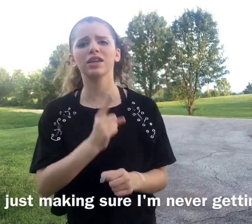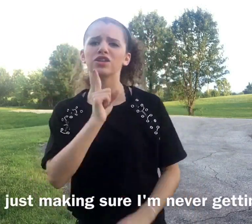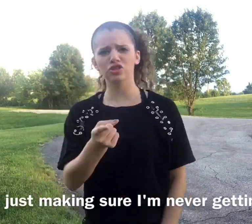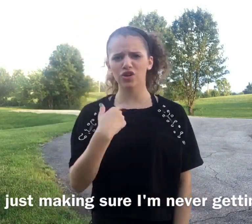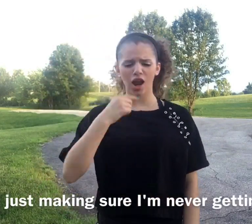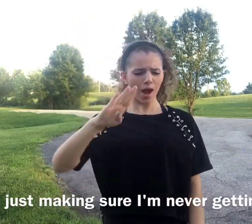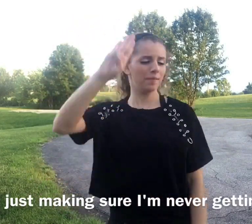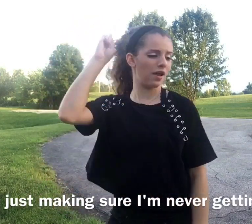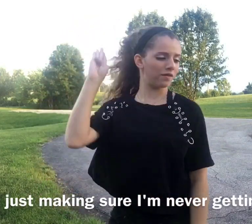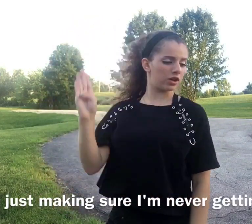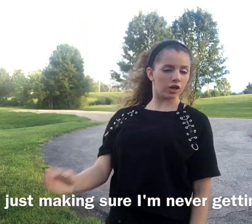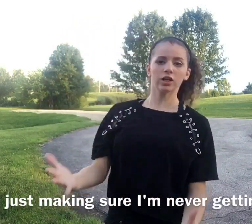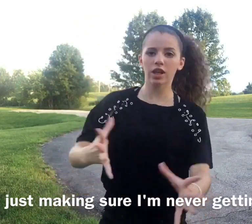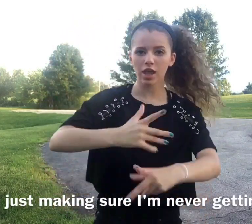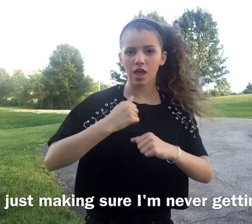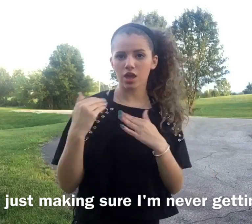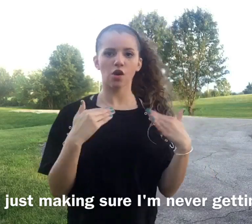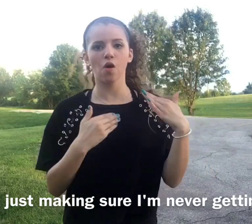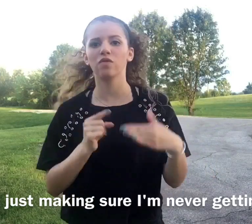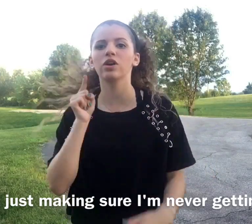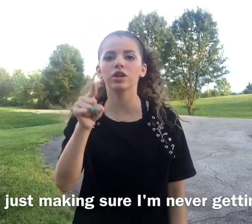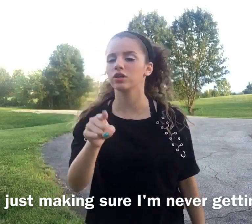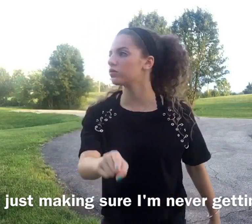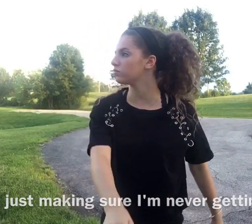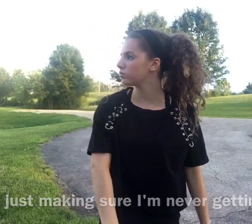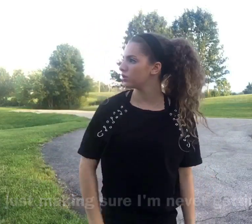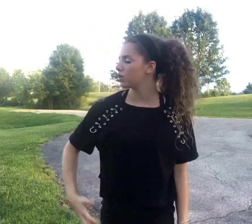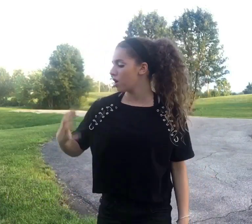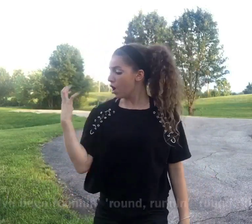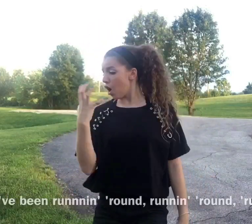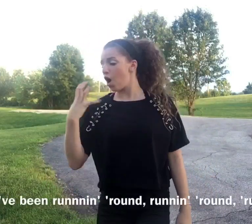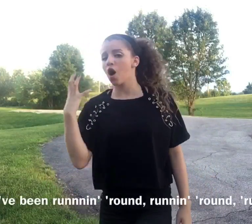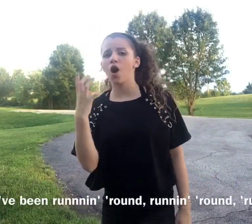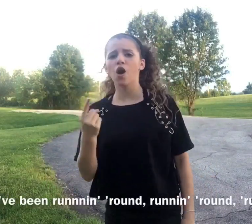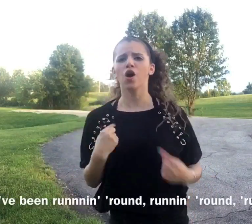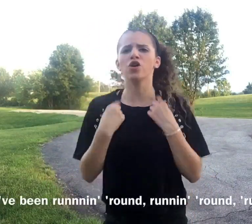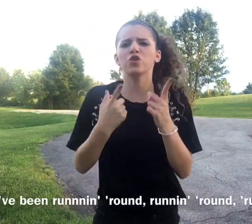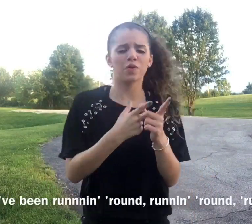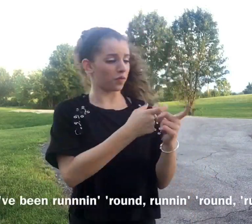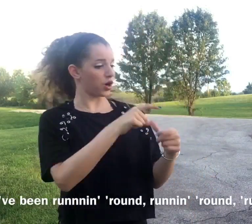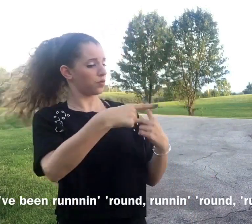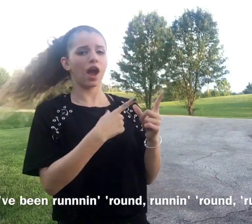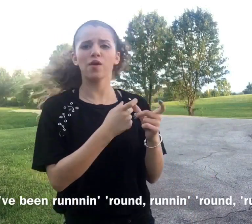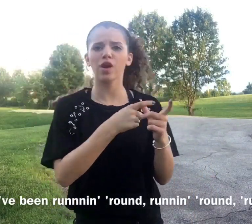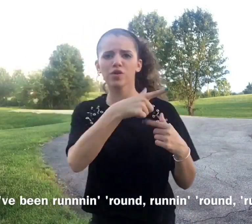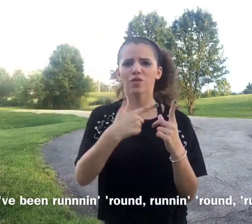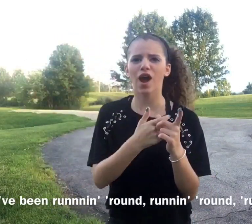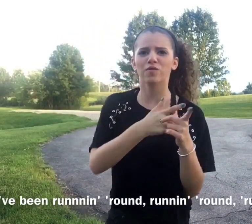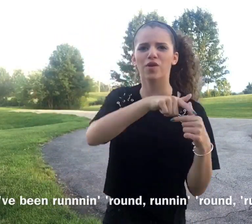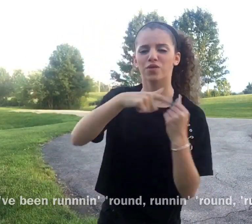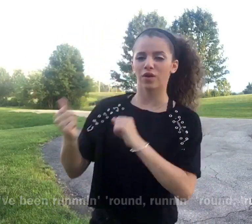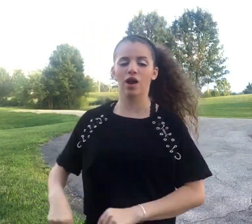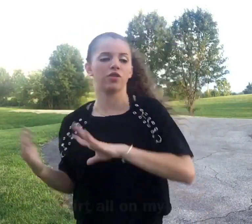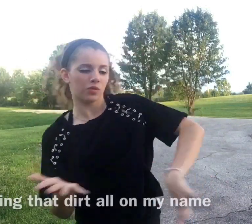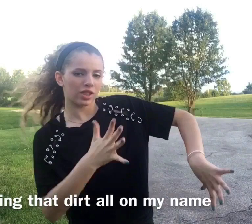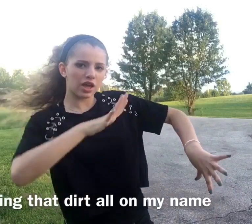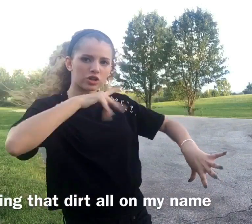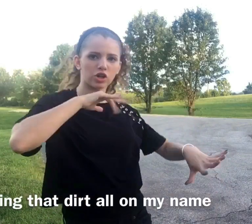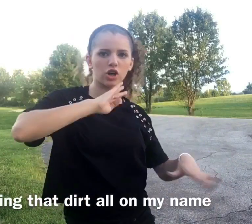making sure I'm never getting over you. Oh. You've been running around, throwing that dirt